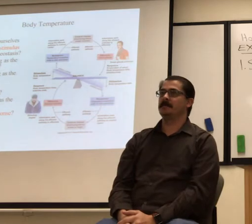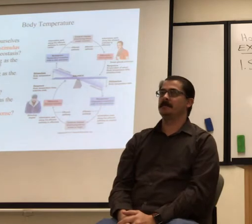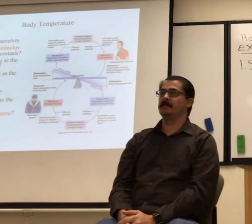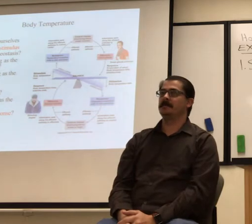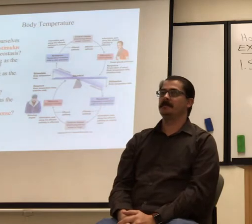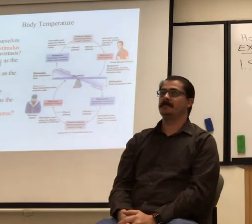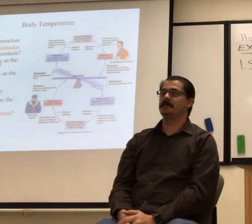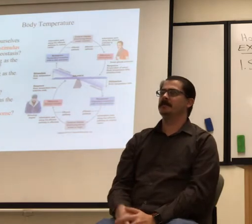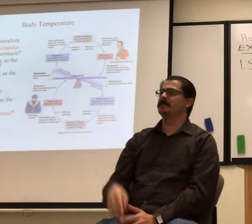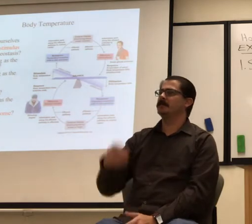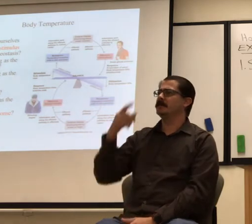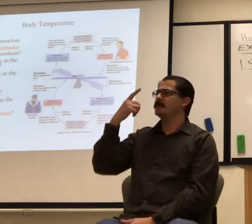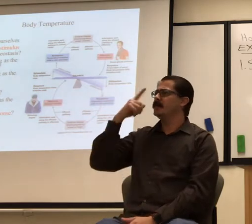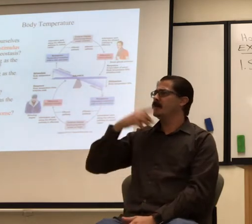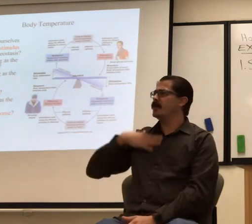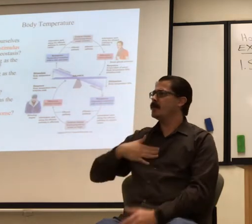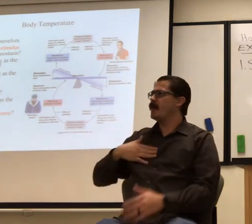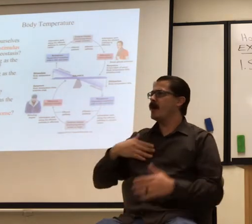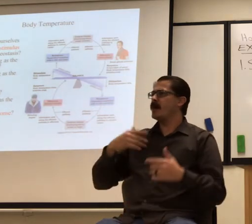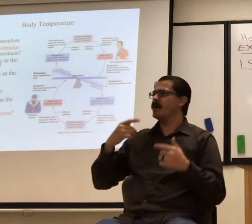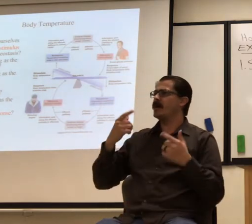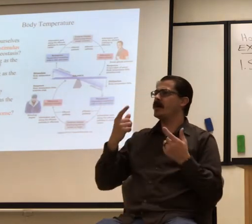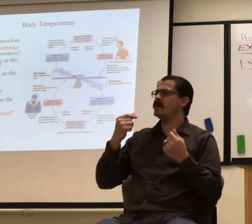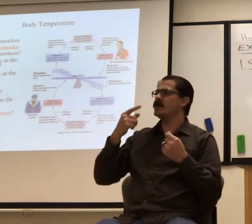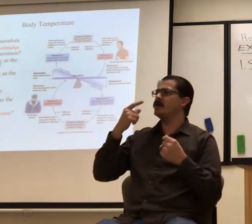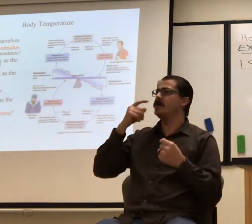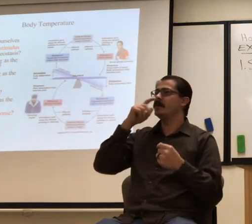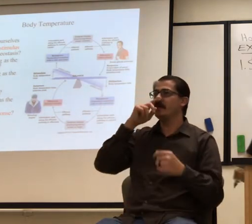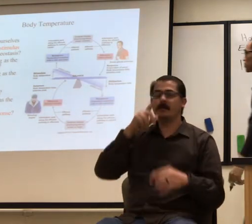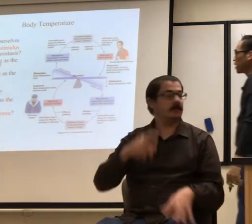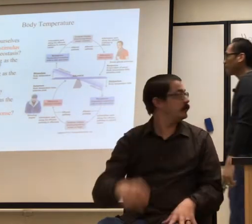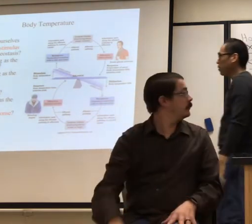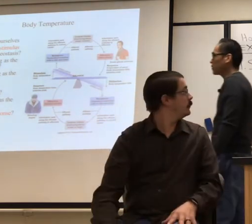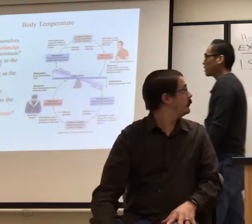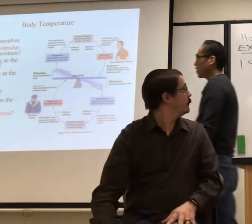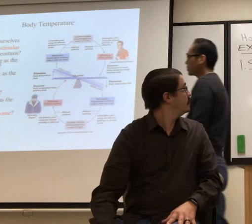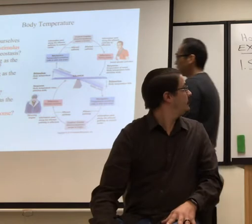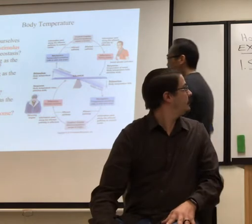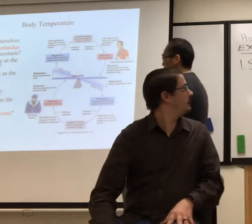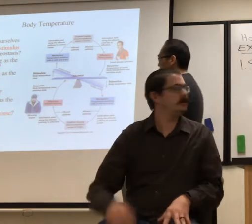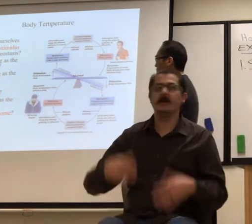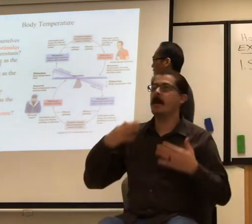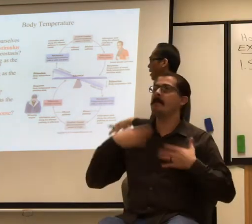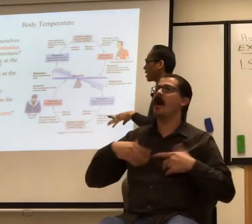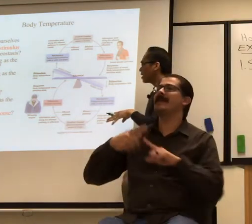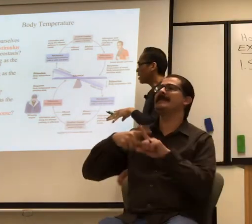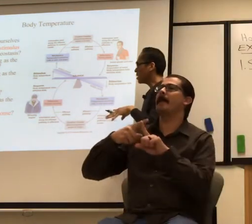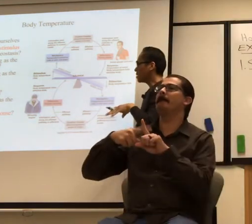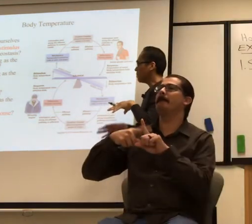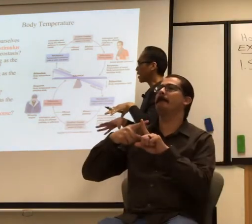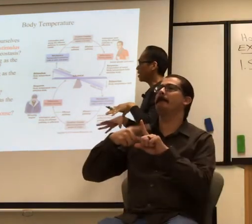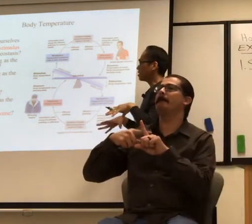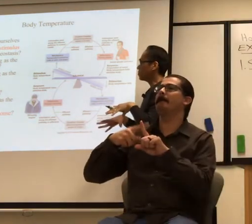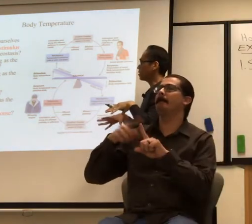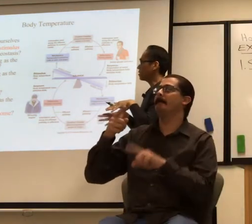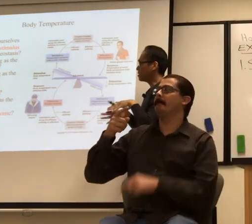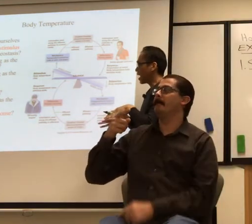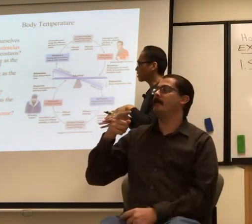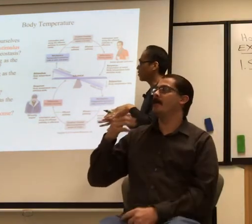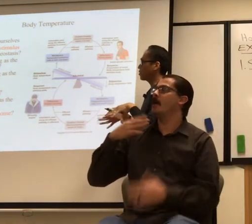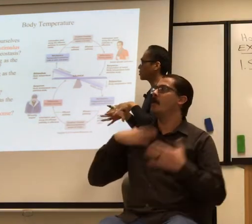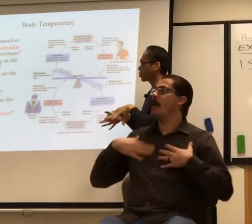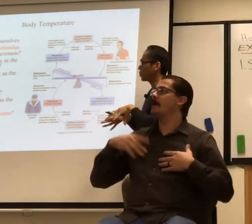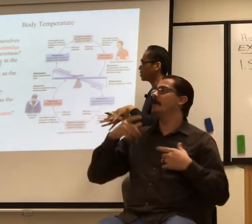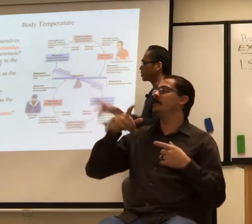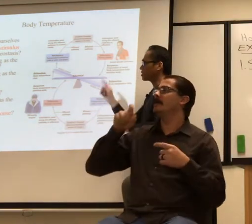So what does the body do to kind of keep from overheating? The thing to understand about physiology is the body needs a mechanism to